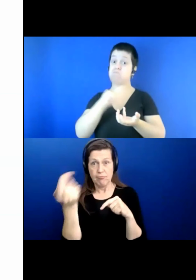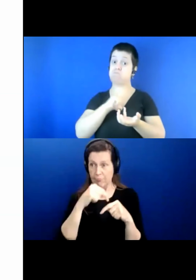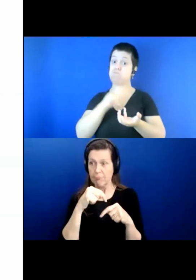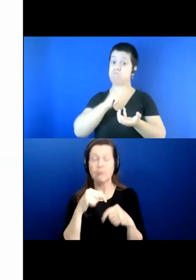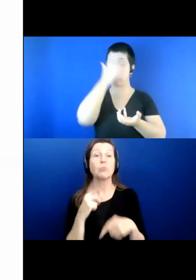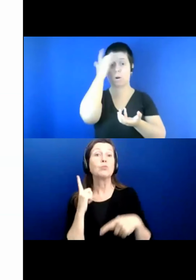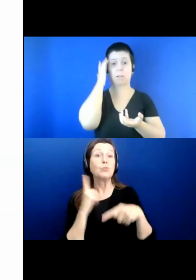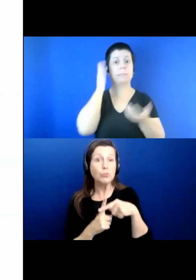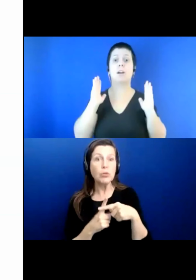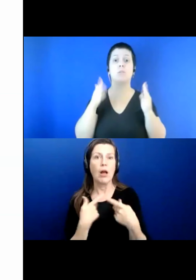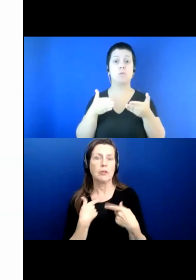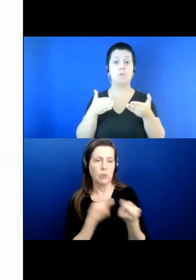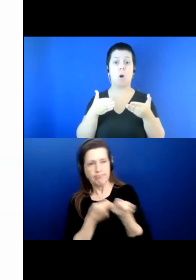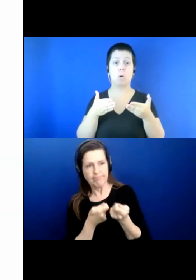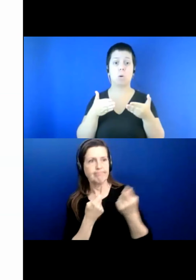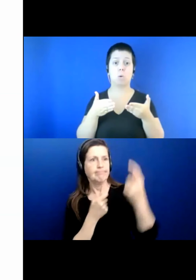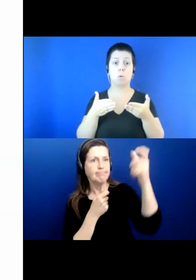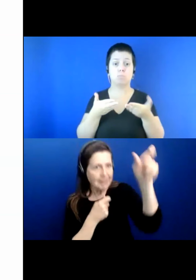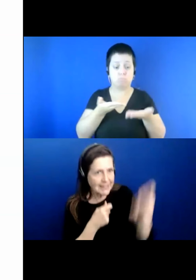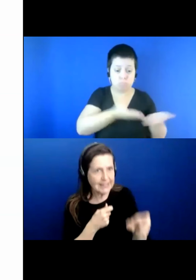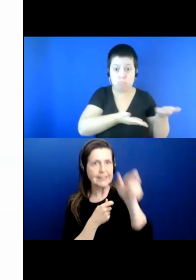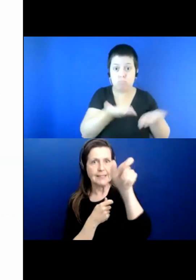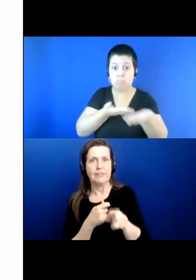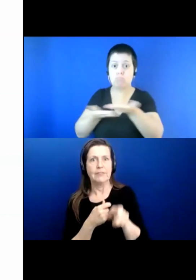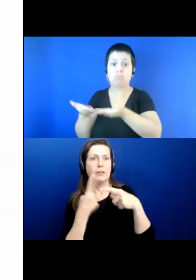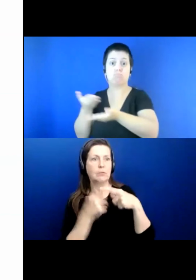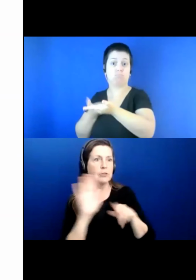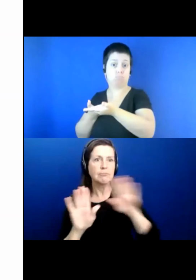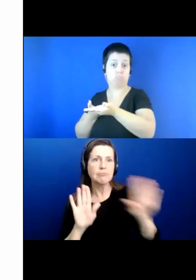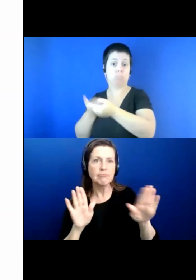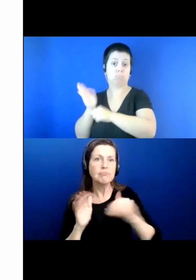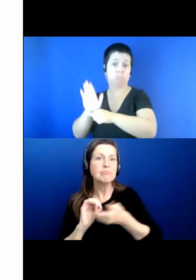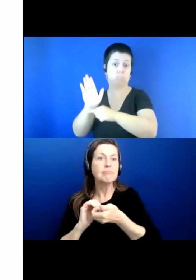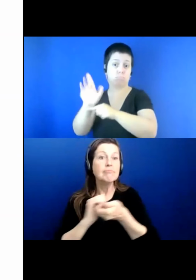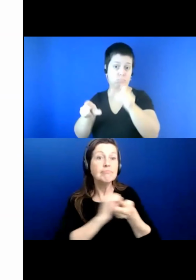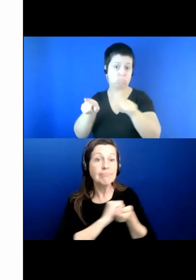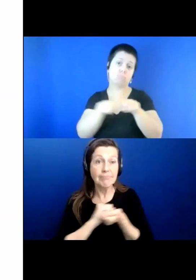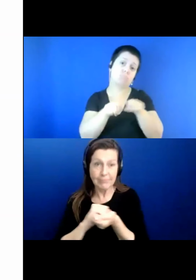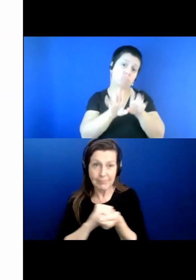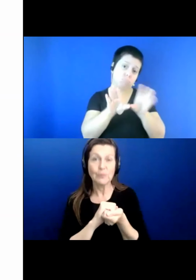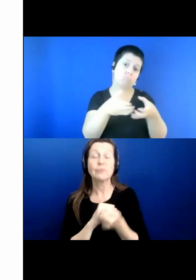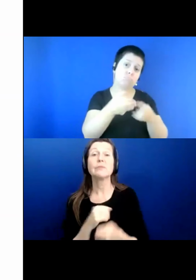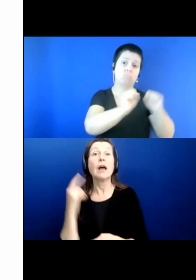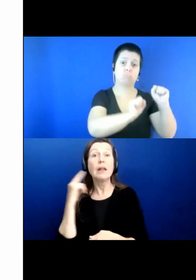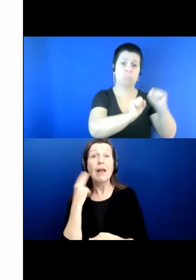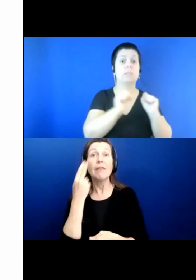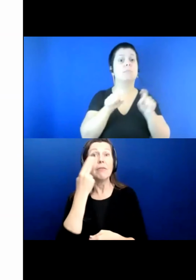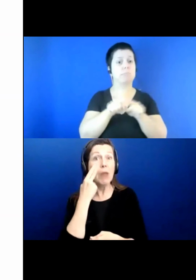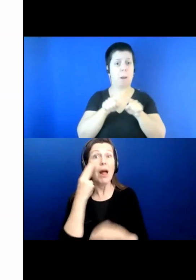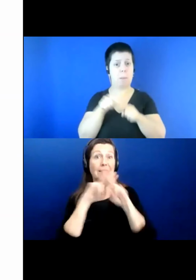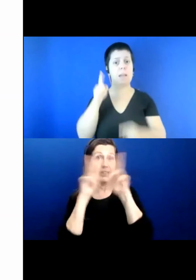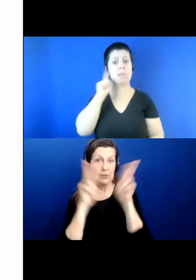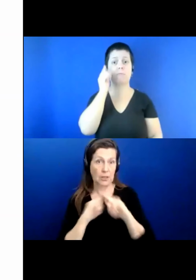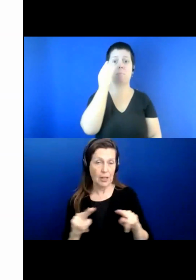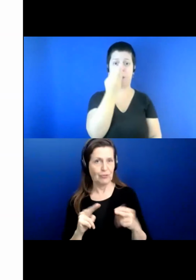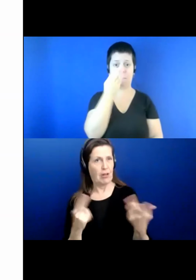bringing together individuals and organizations. However, it is fair to say that Deafblind International is also a